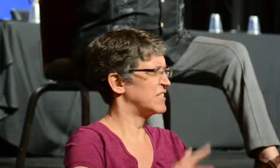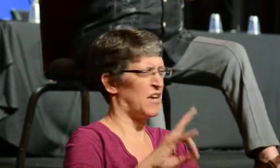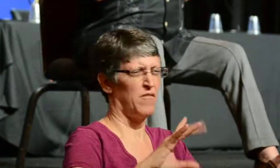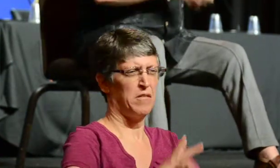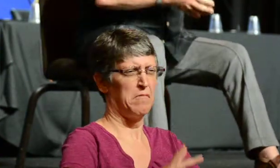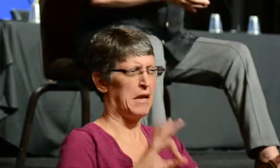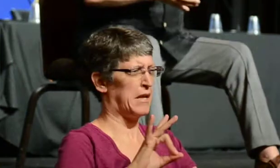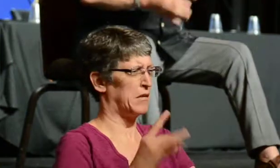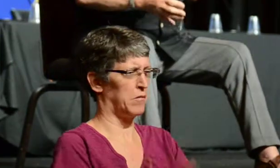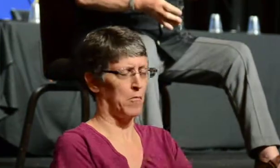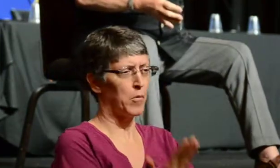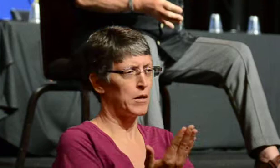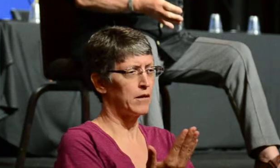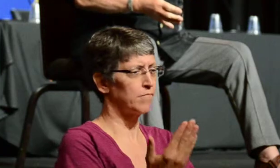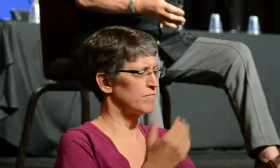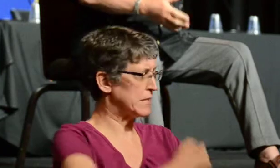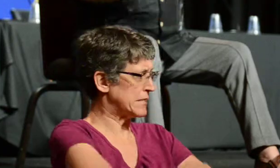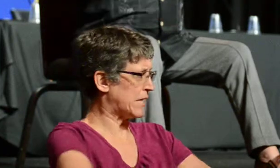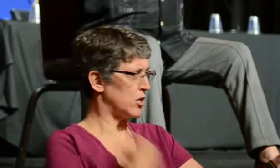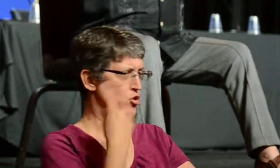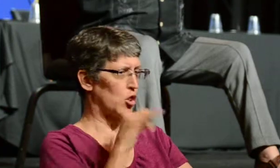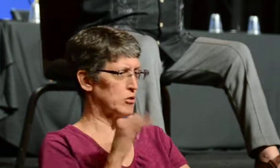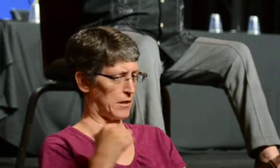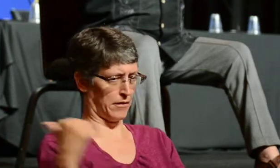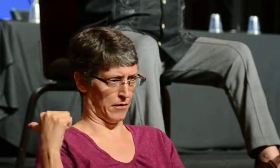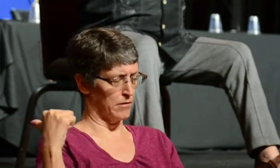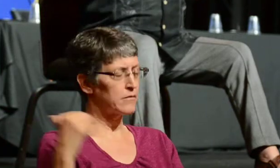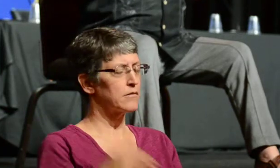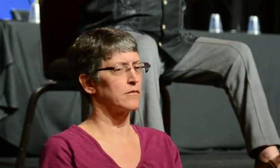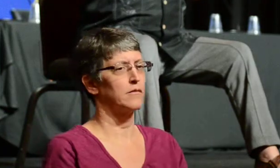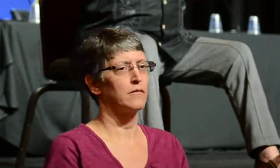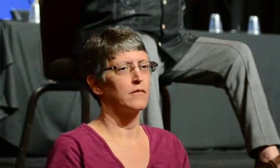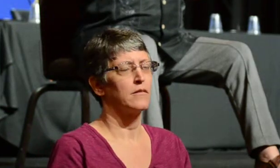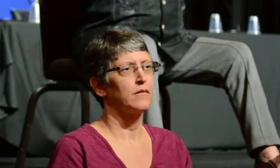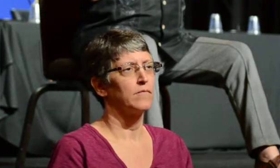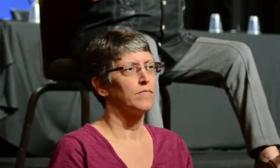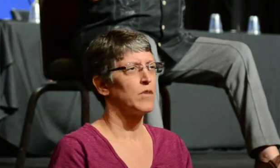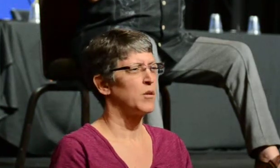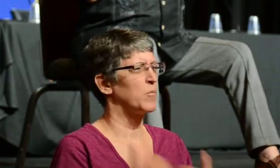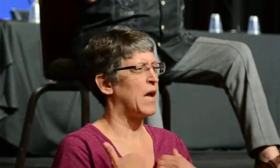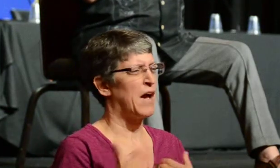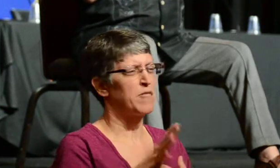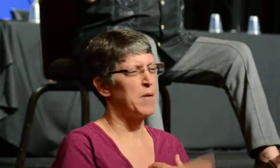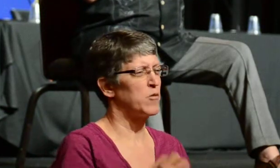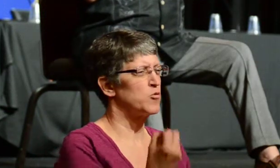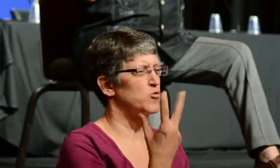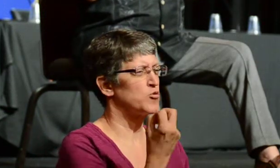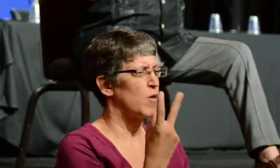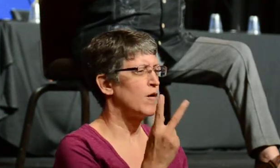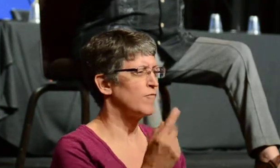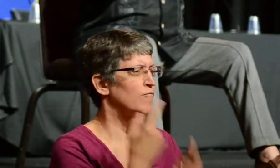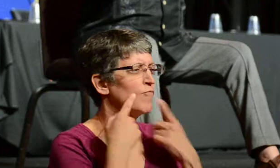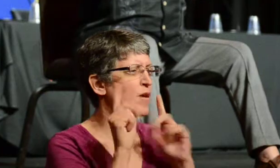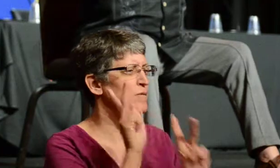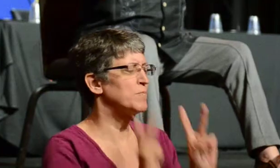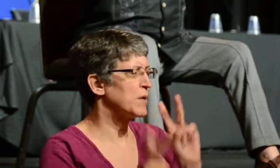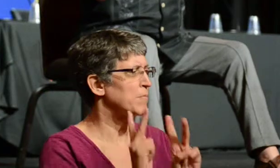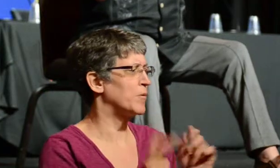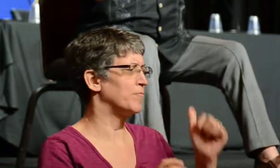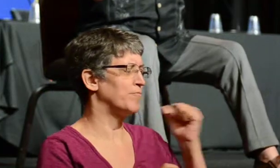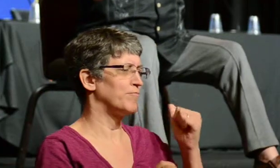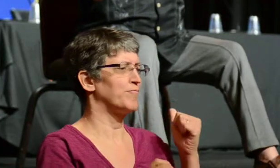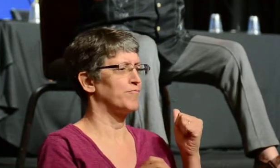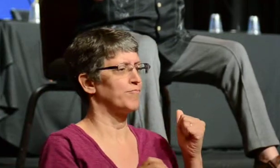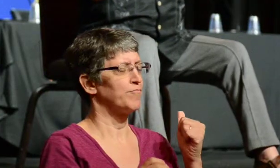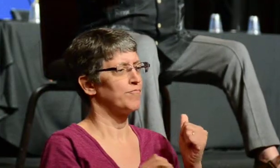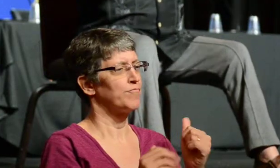morning, on a stage, something like this, and there's a dozen recognizable faces playing